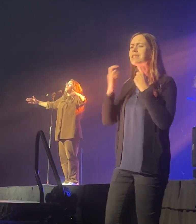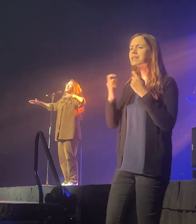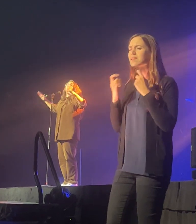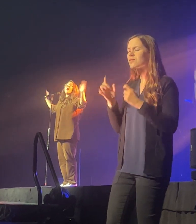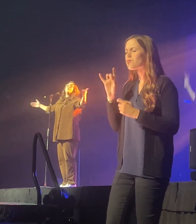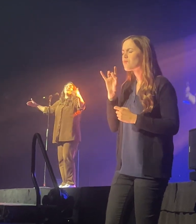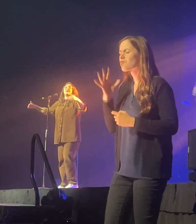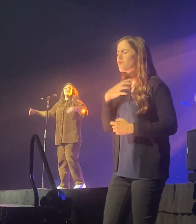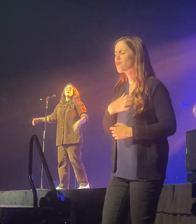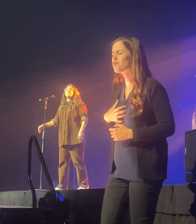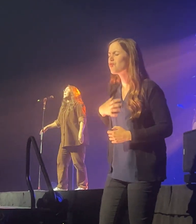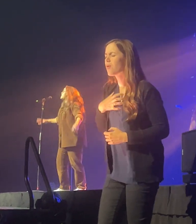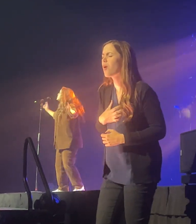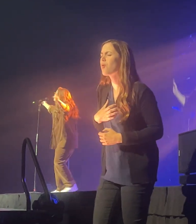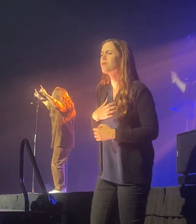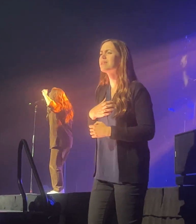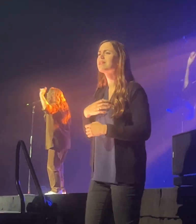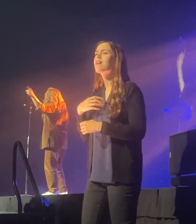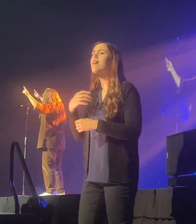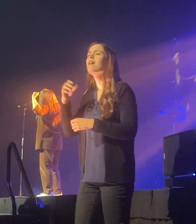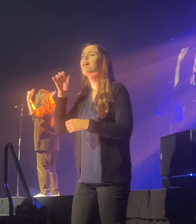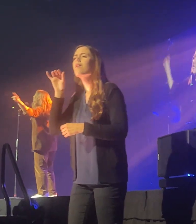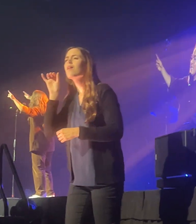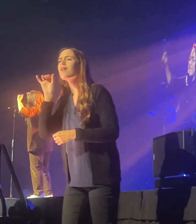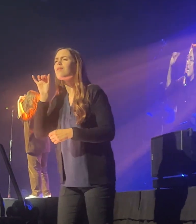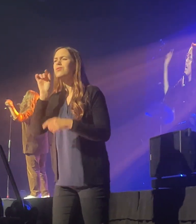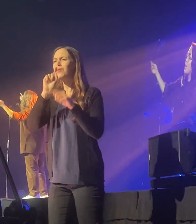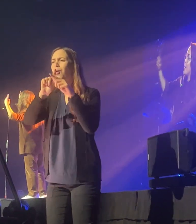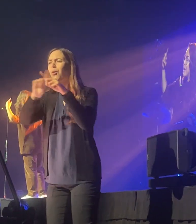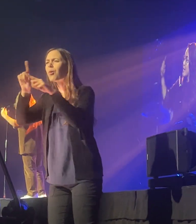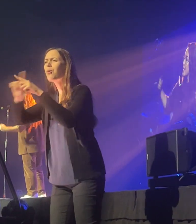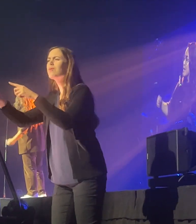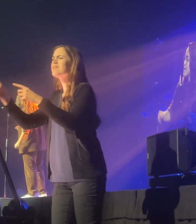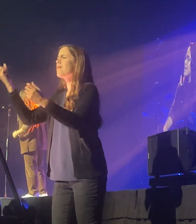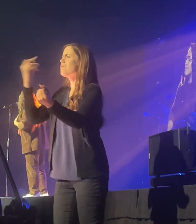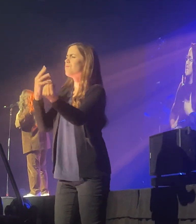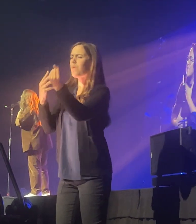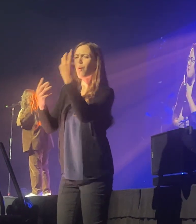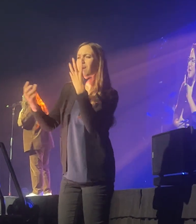It's overwhelming. These voices we're constantly hearing.